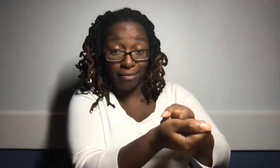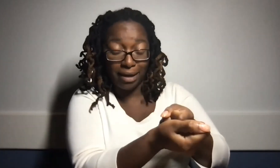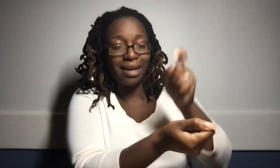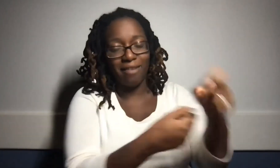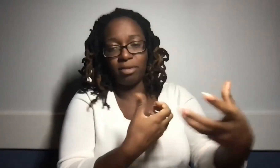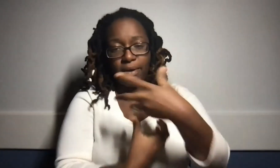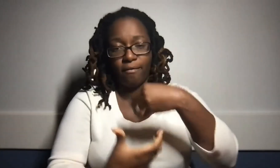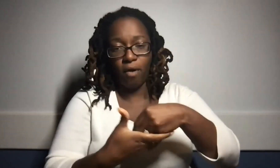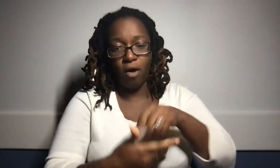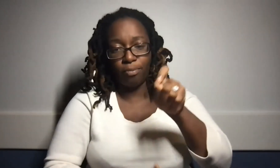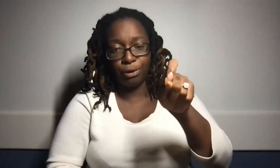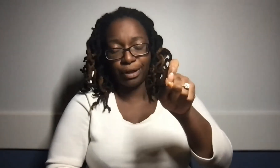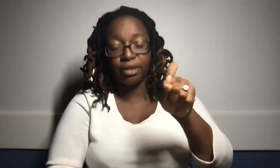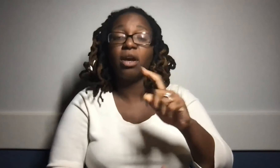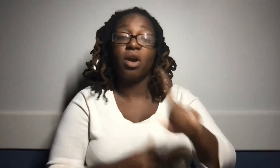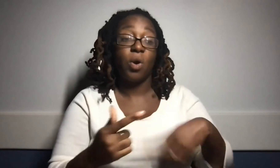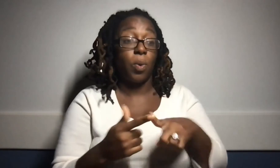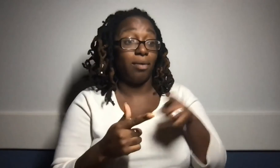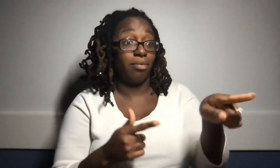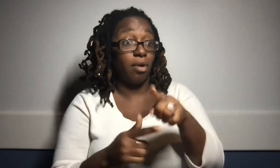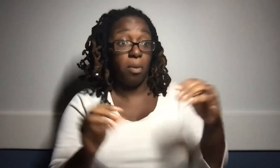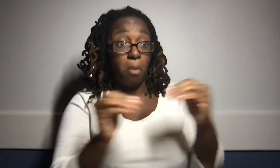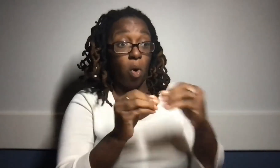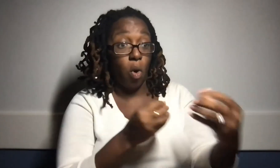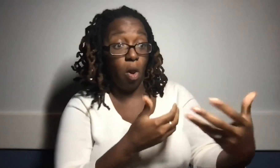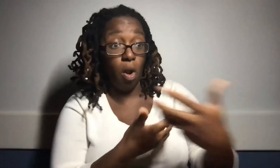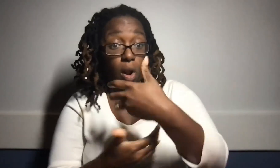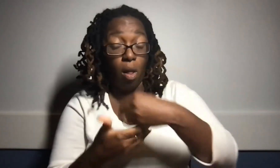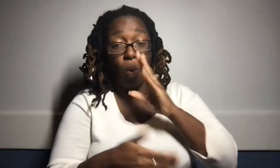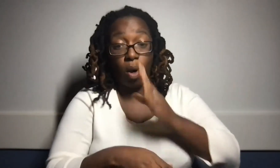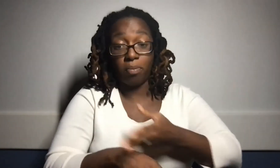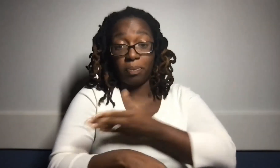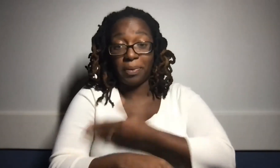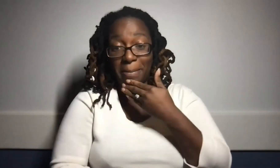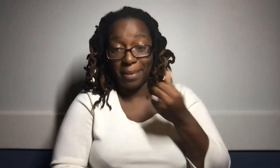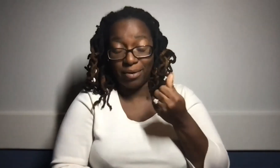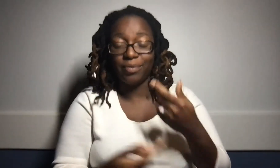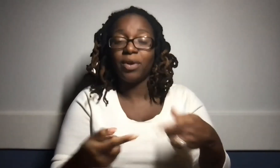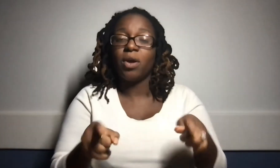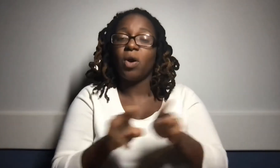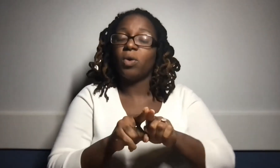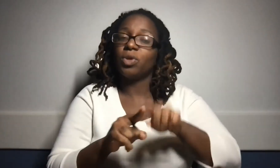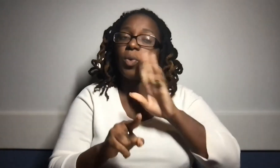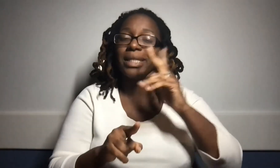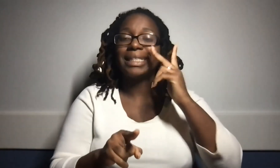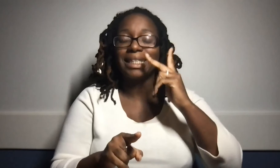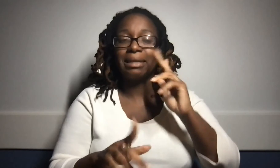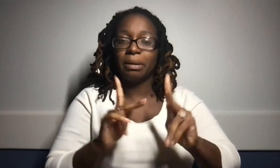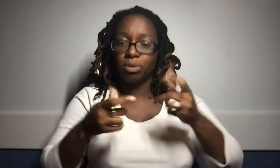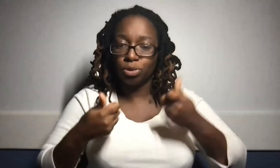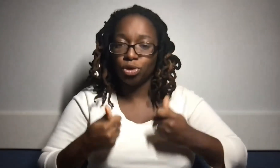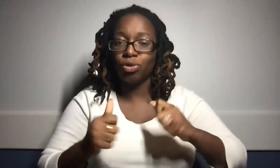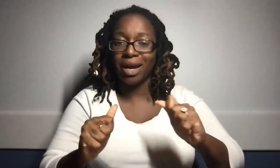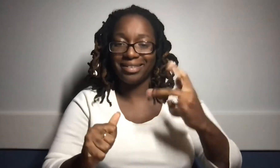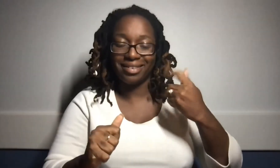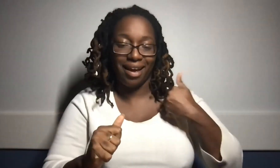process, and the sooner the better. I also want to celebrate the increased efforts to achieve racial